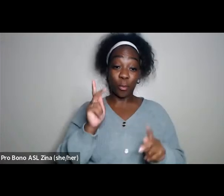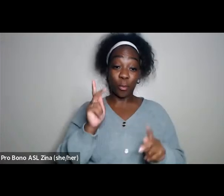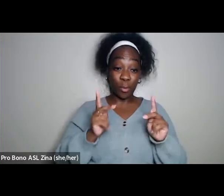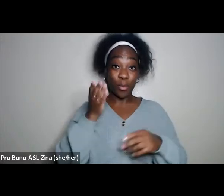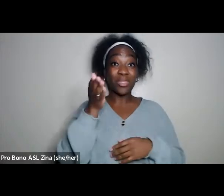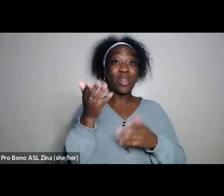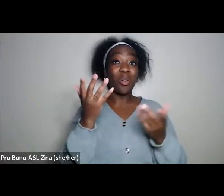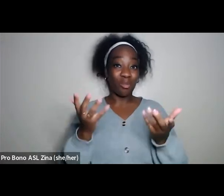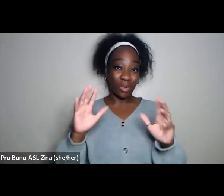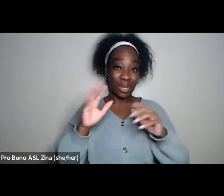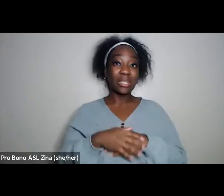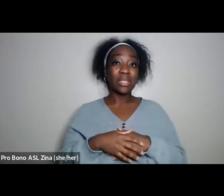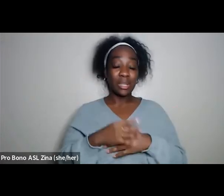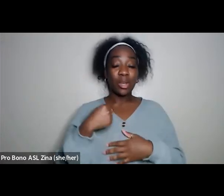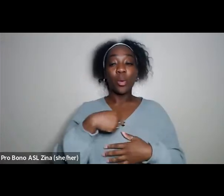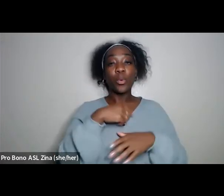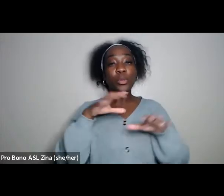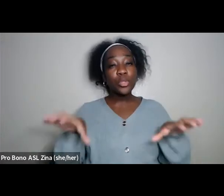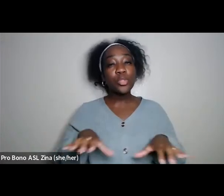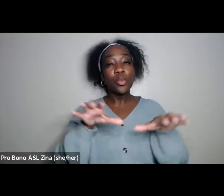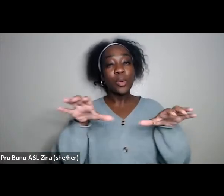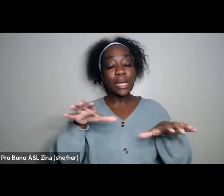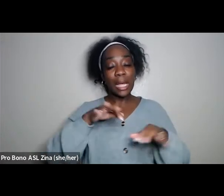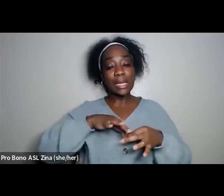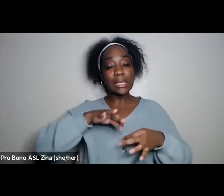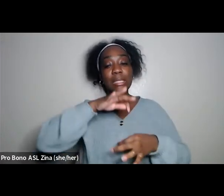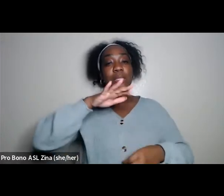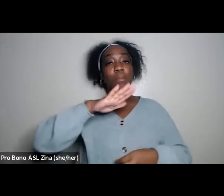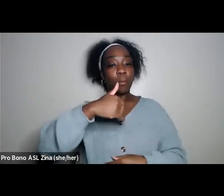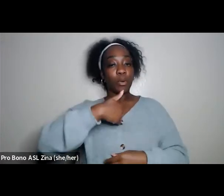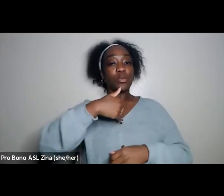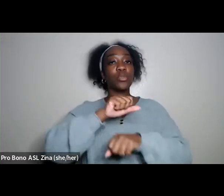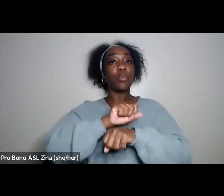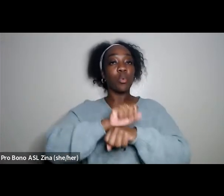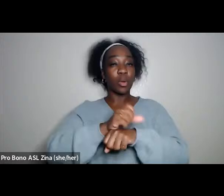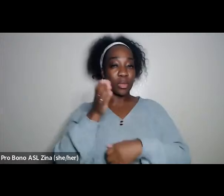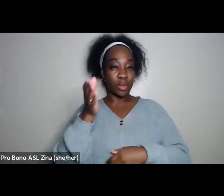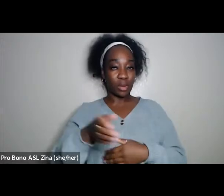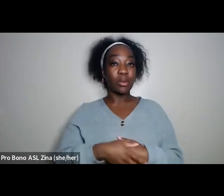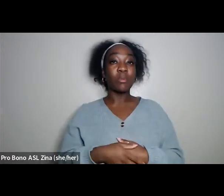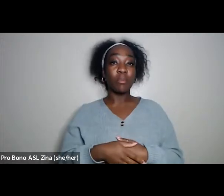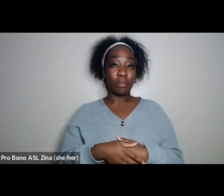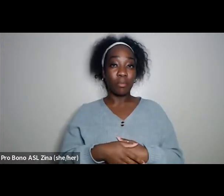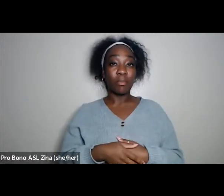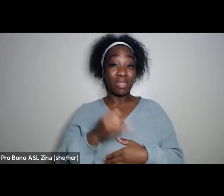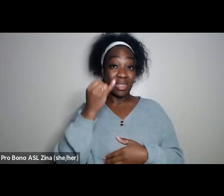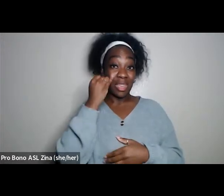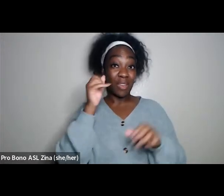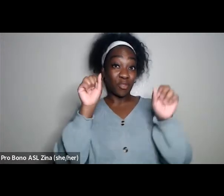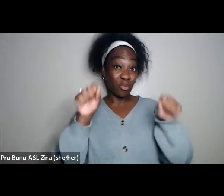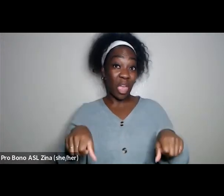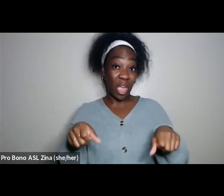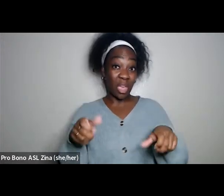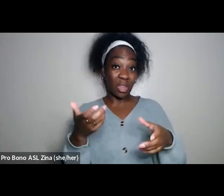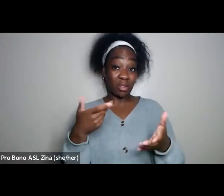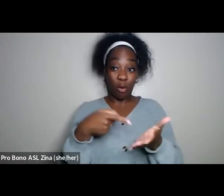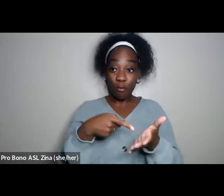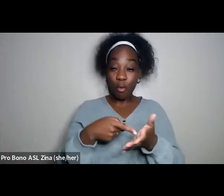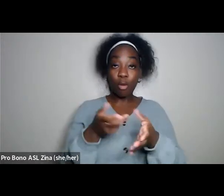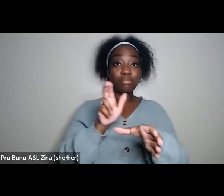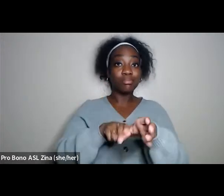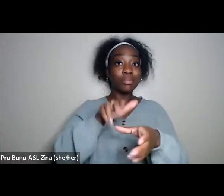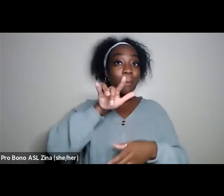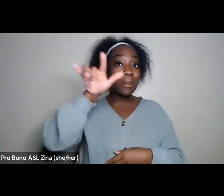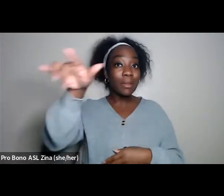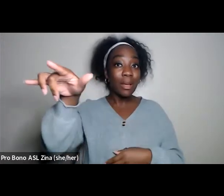We're doing spiritual work there. So this is spiritual work that we're doing. If you can hop on a plane, or if you're